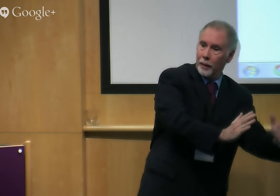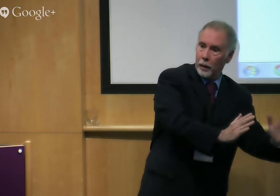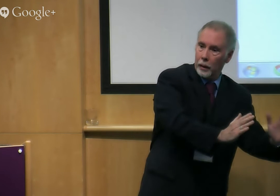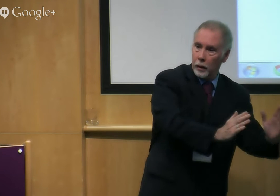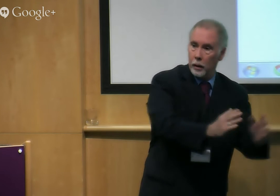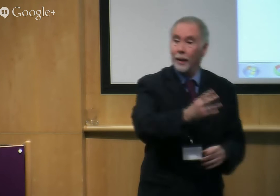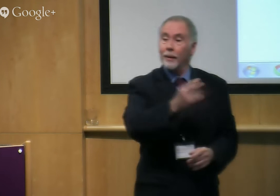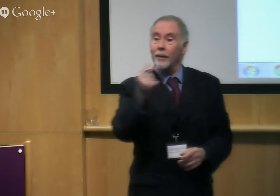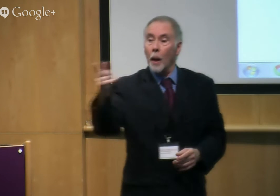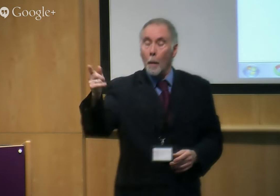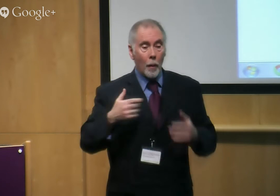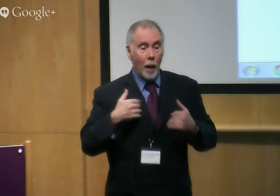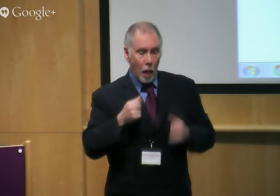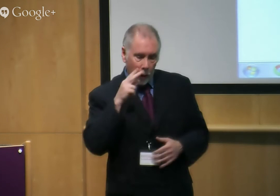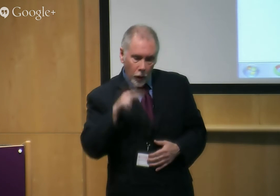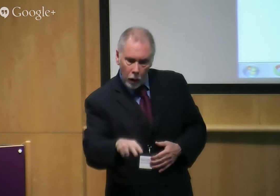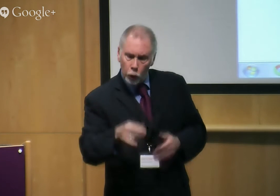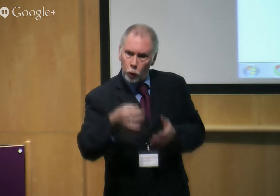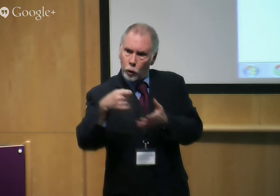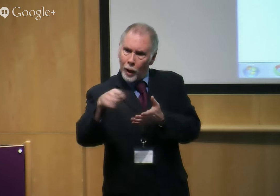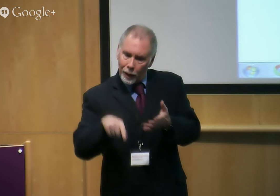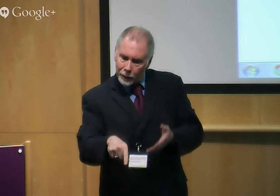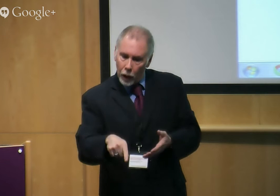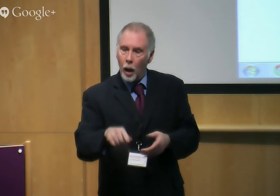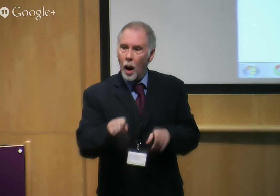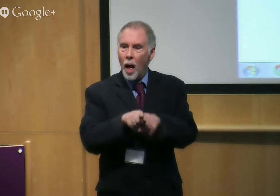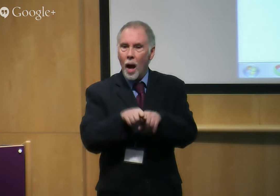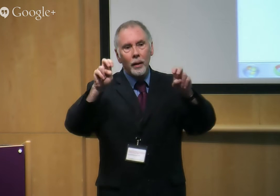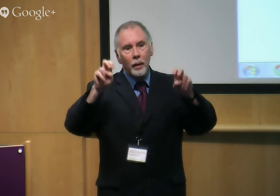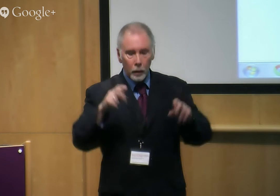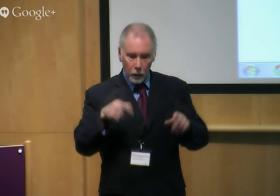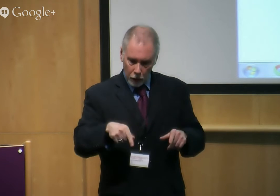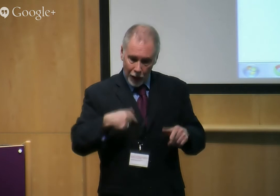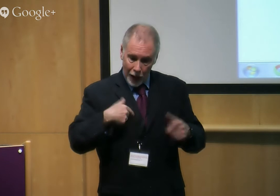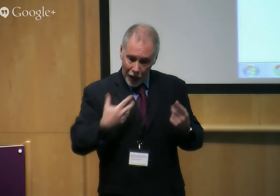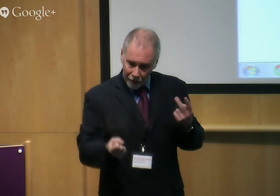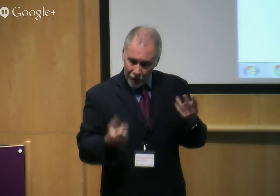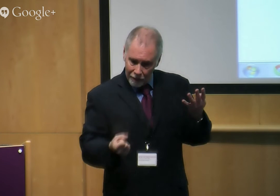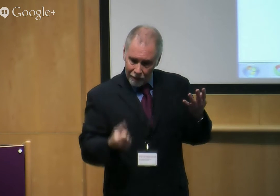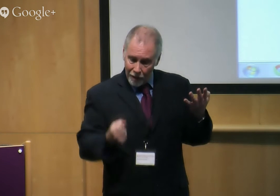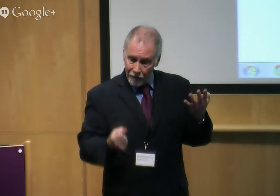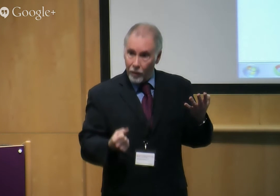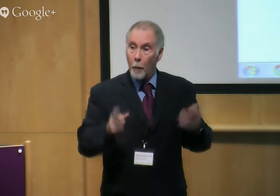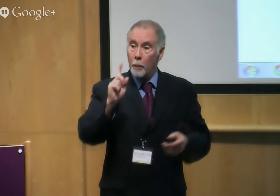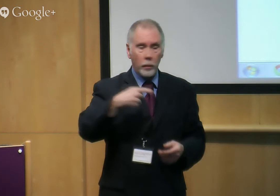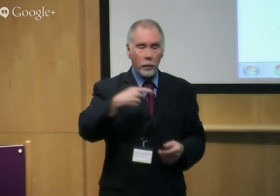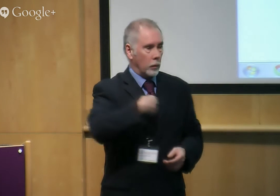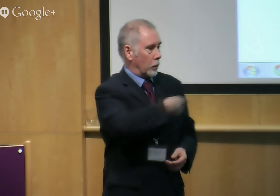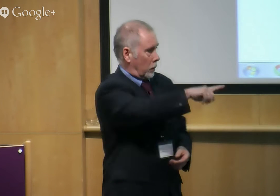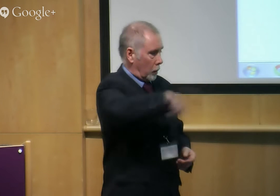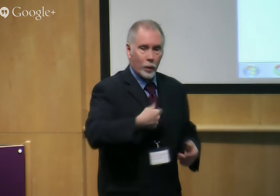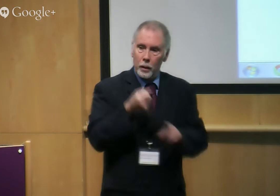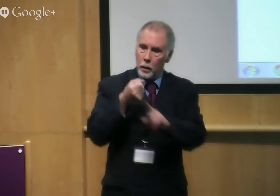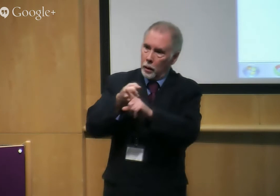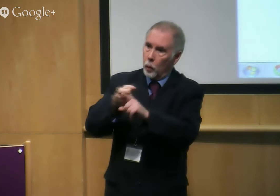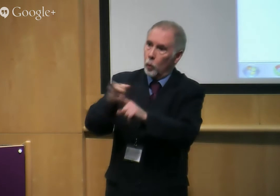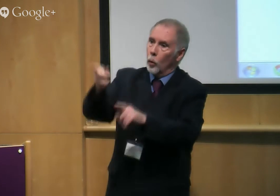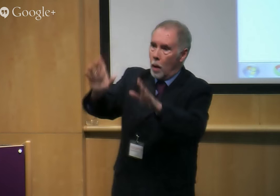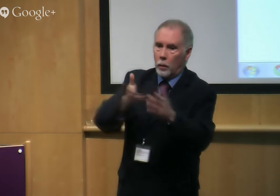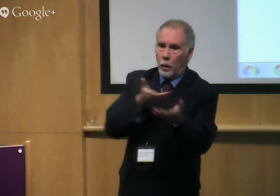can ensure that access has been considered and has been achieved. Now, this checklist delivers the opportunities for